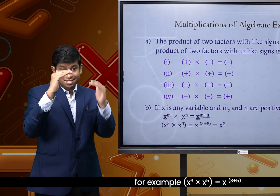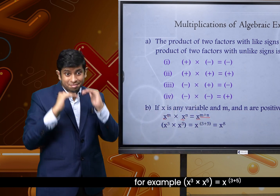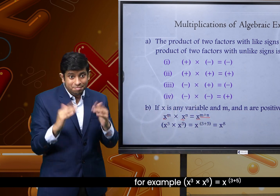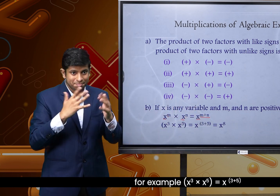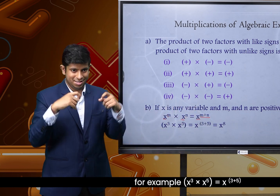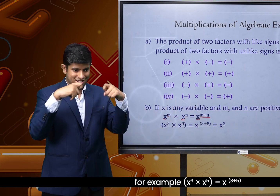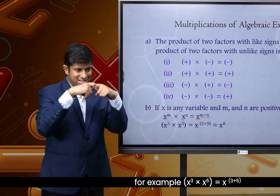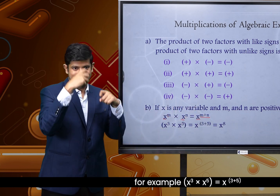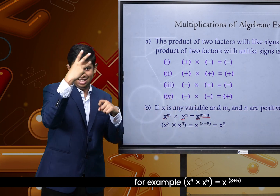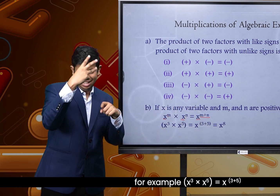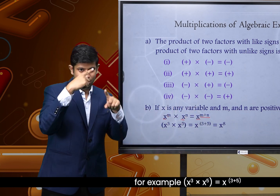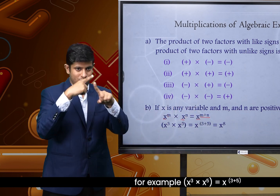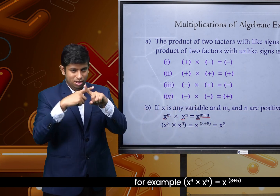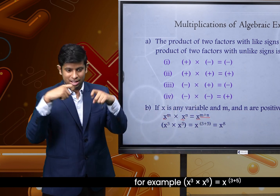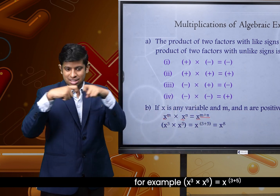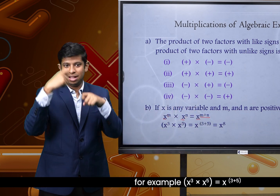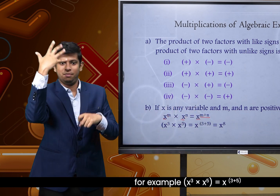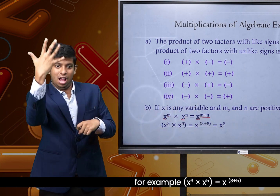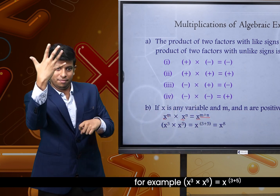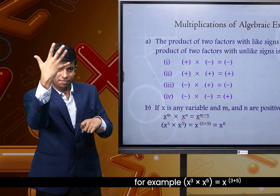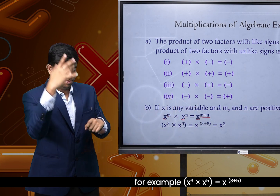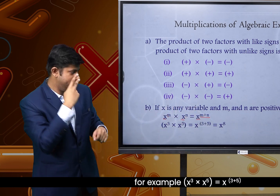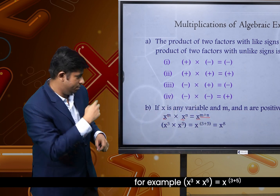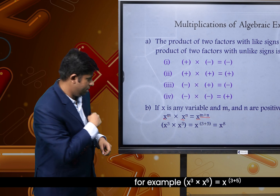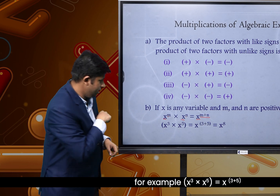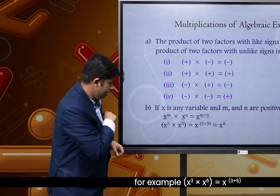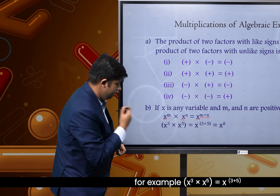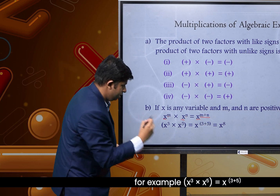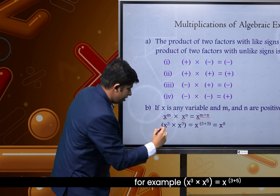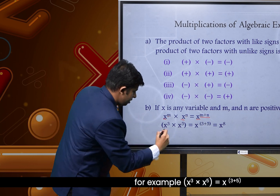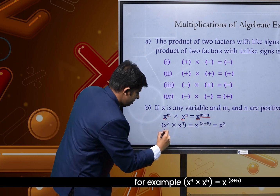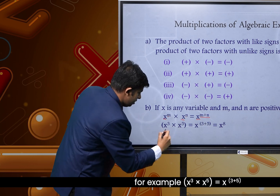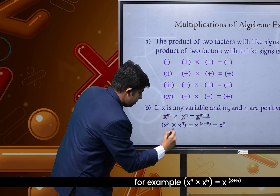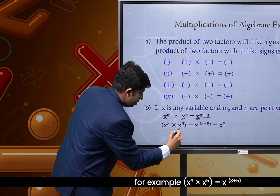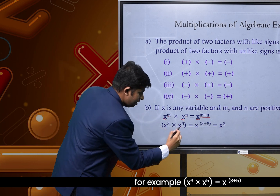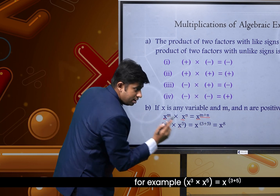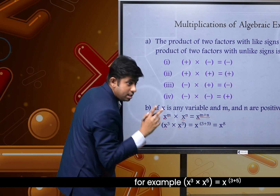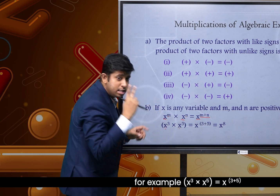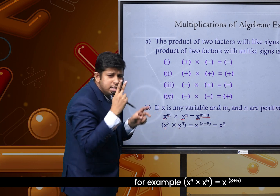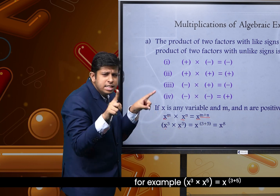For example, x to the power of 3 into x to the power of 5 is equal to